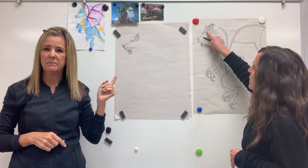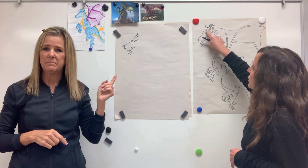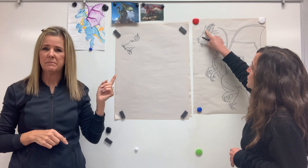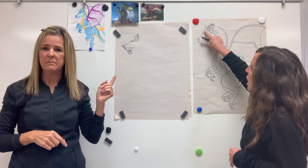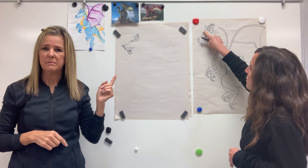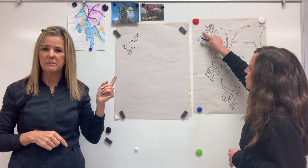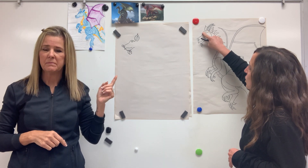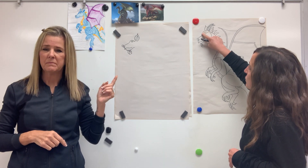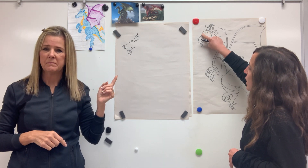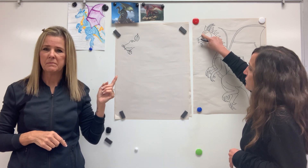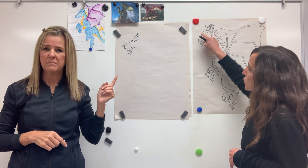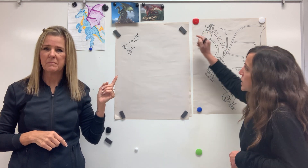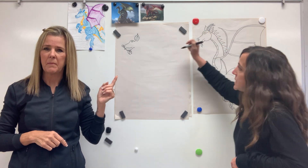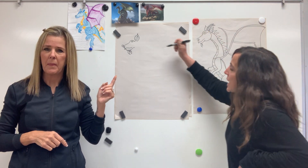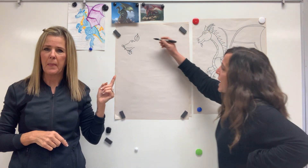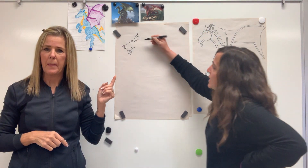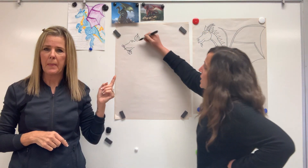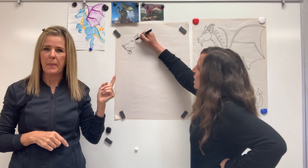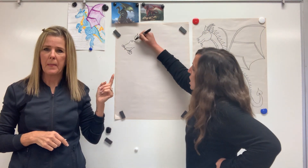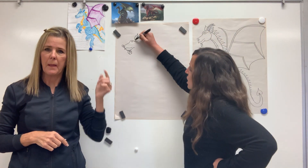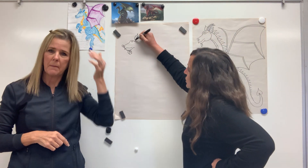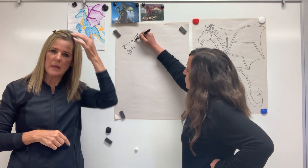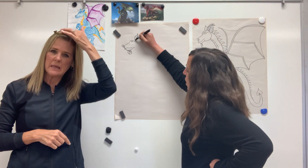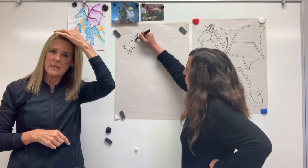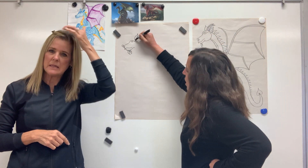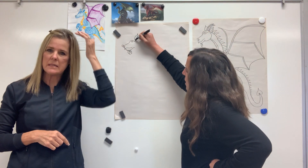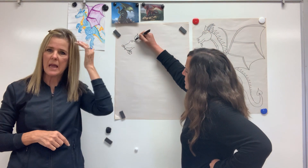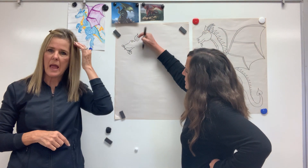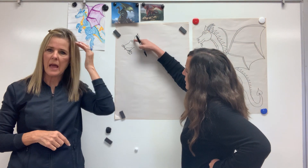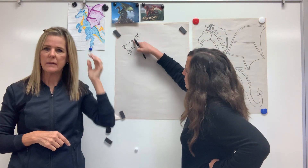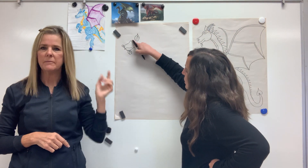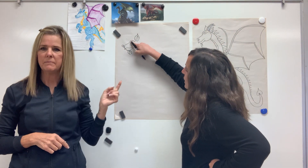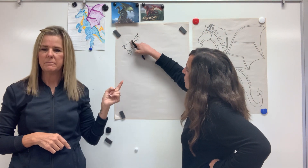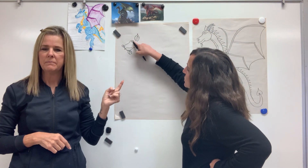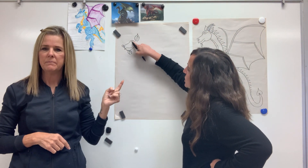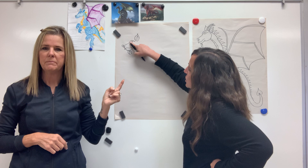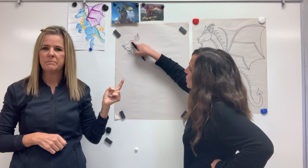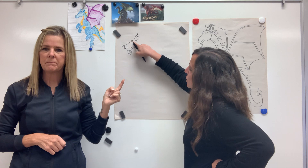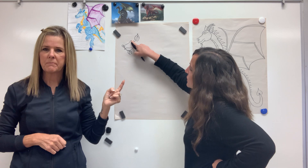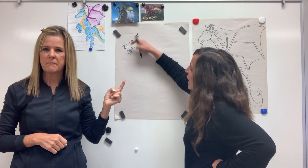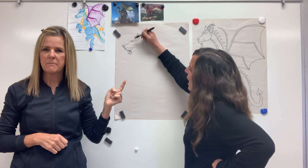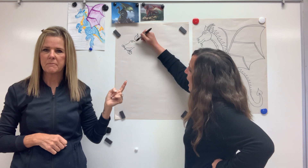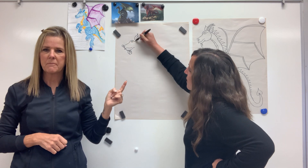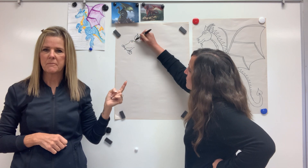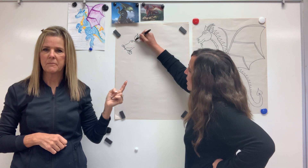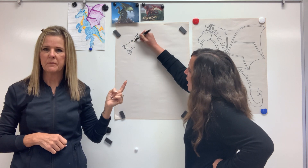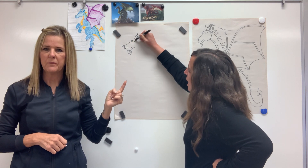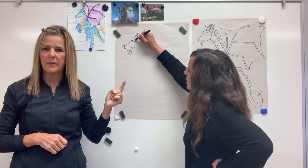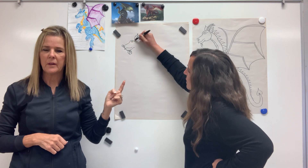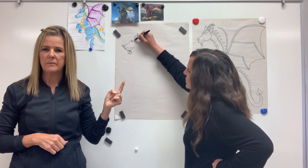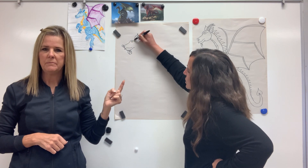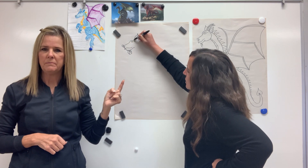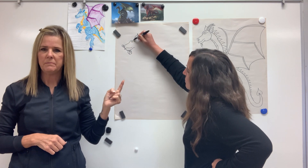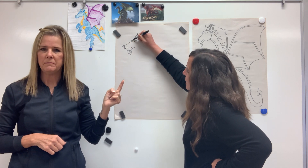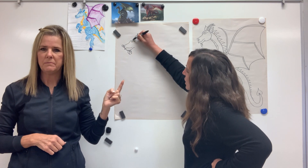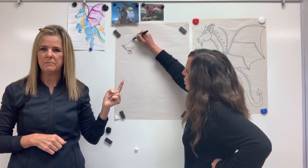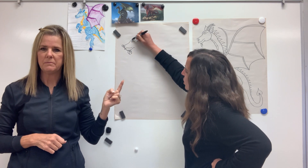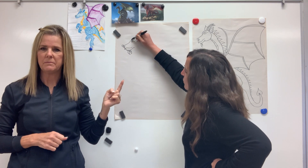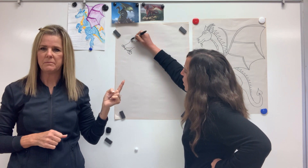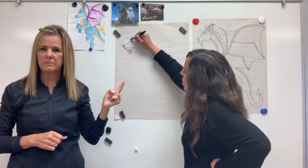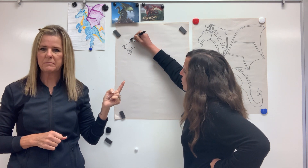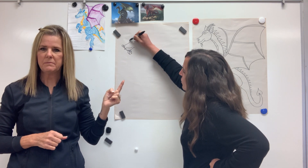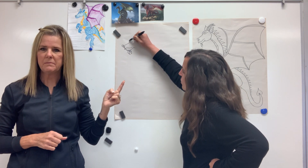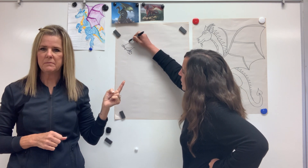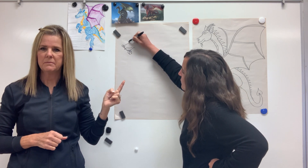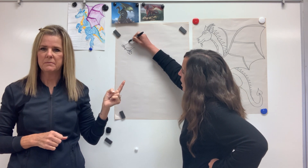bit and I'm gonna make the top curve line for his head. So I'm gonna stick pretty close to the curve that I have and I'm just gonna make it